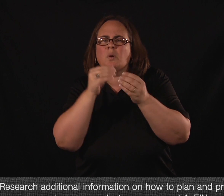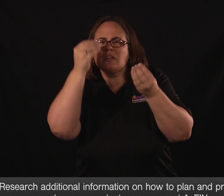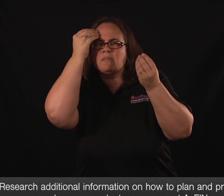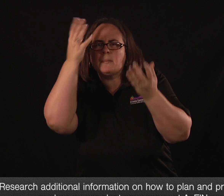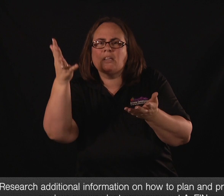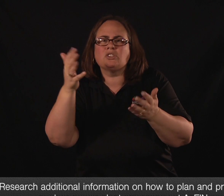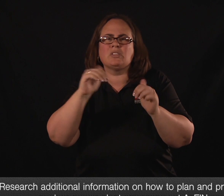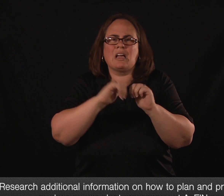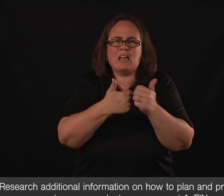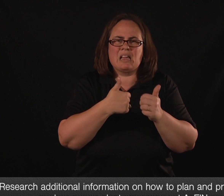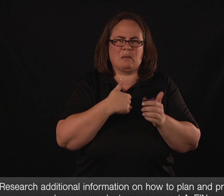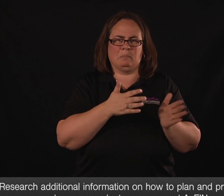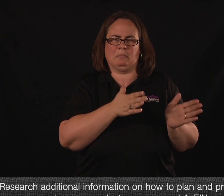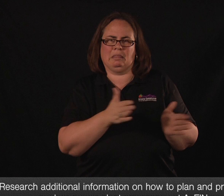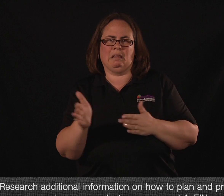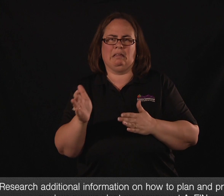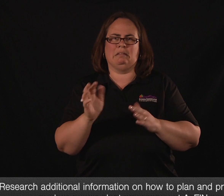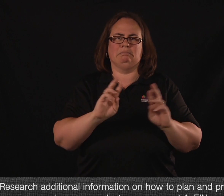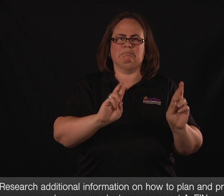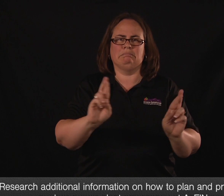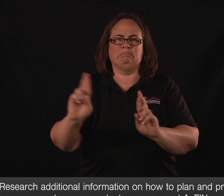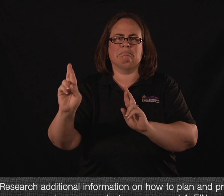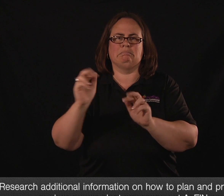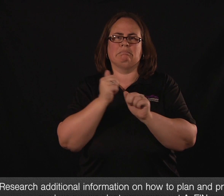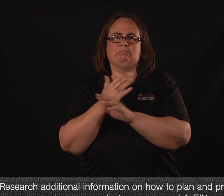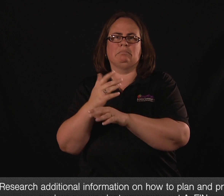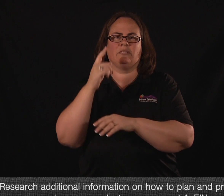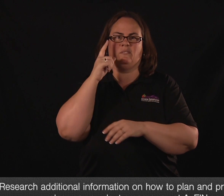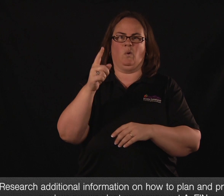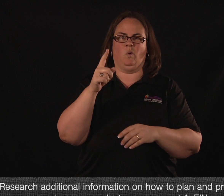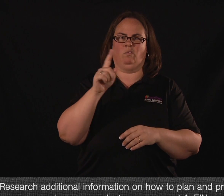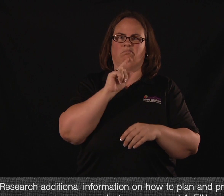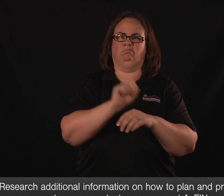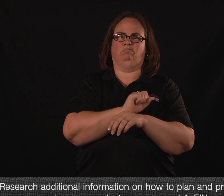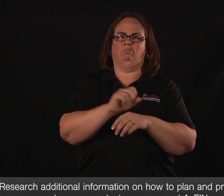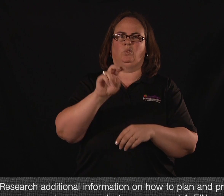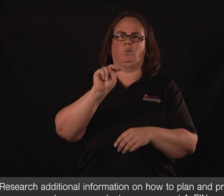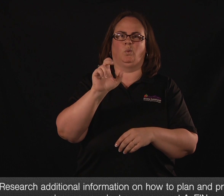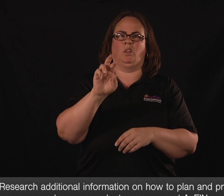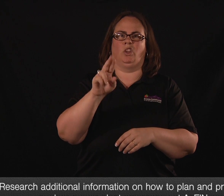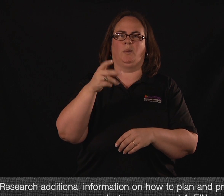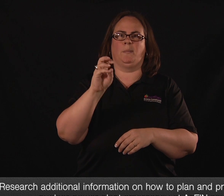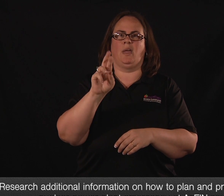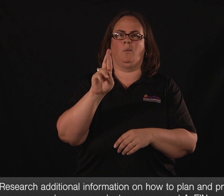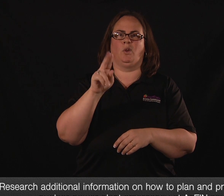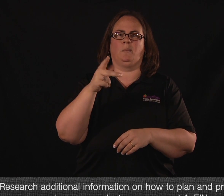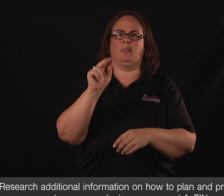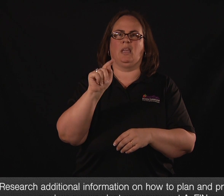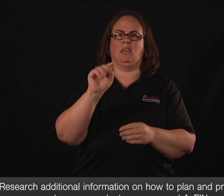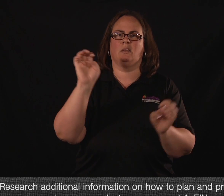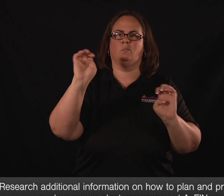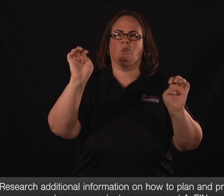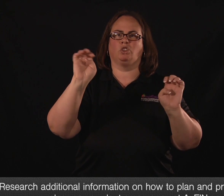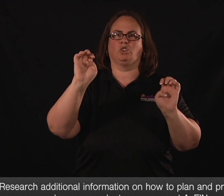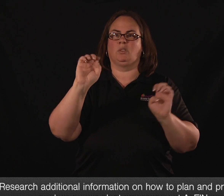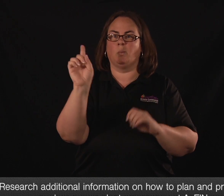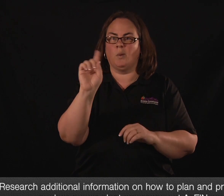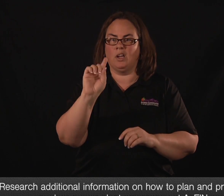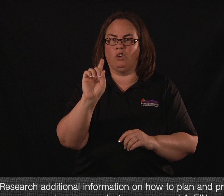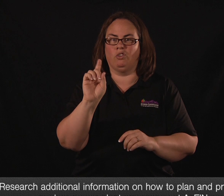Search additional information on how to plan and prepare for a nuclear power plant emergency at